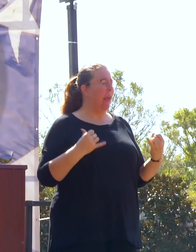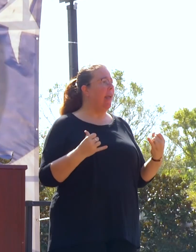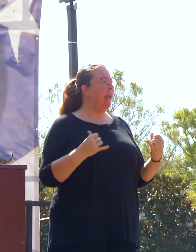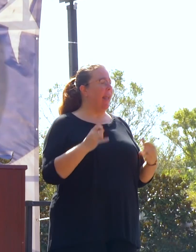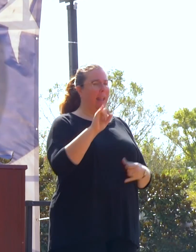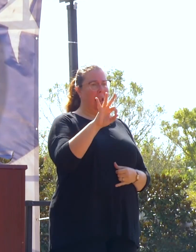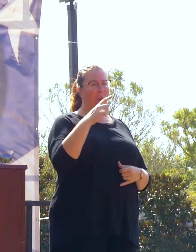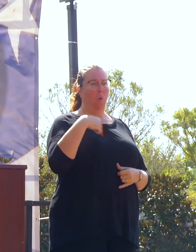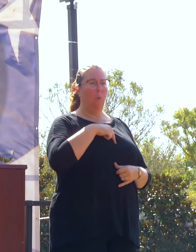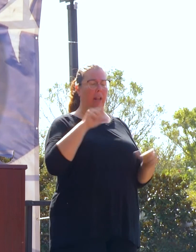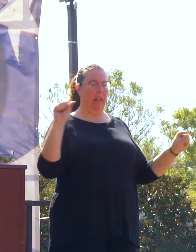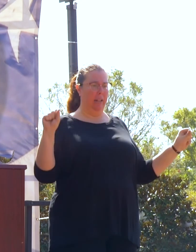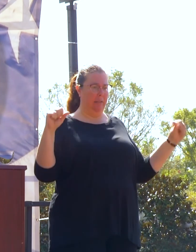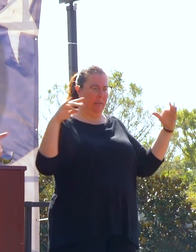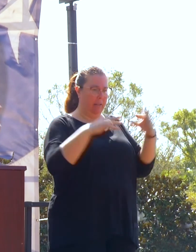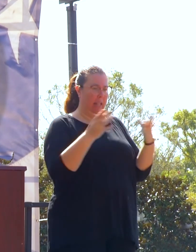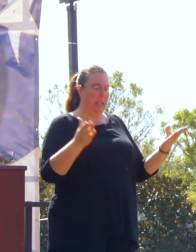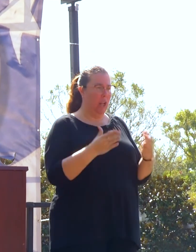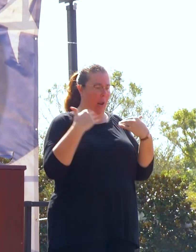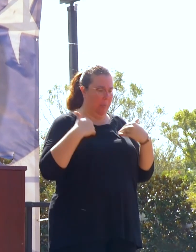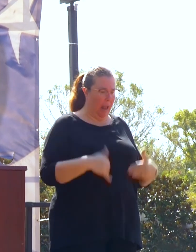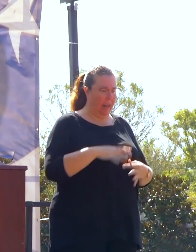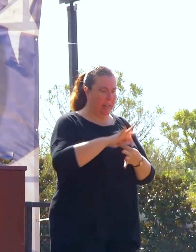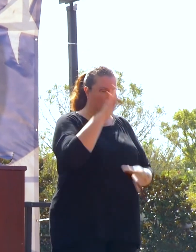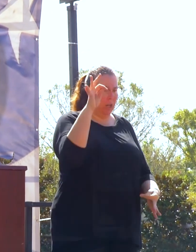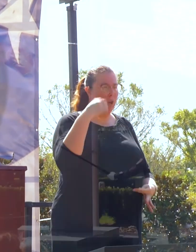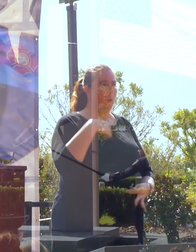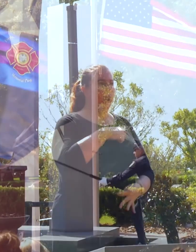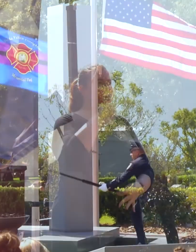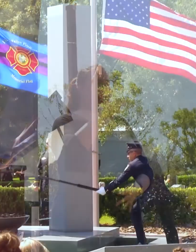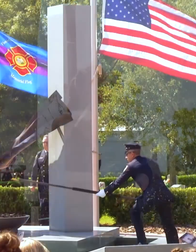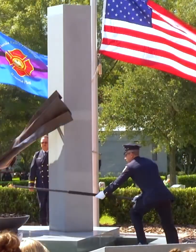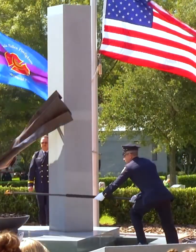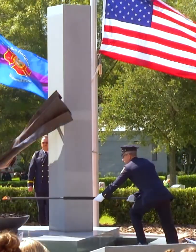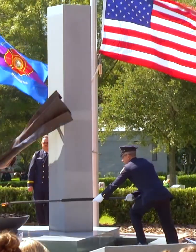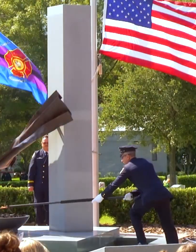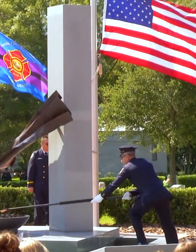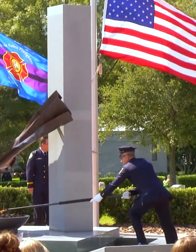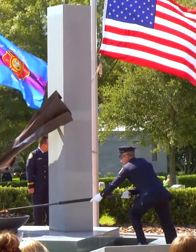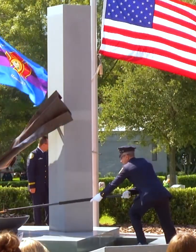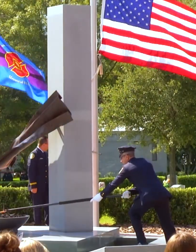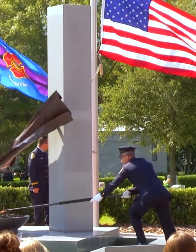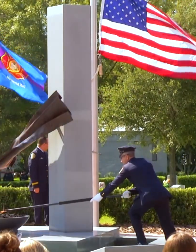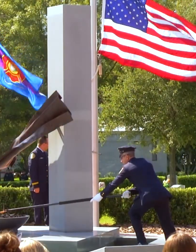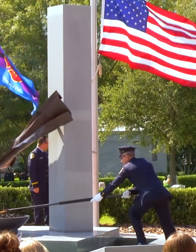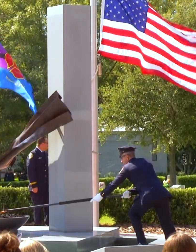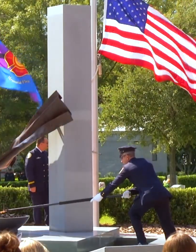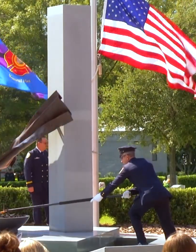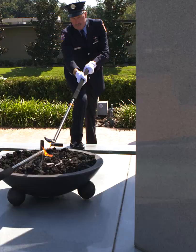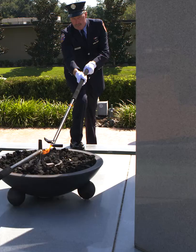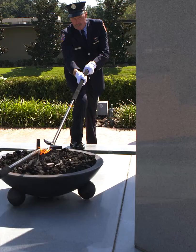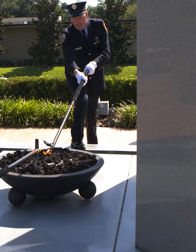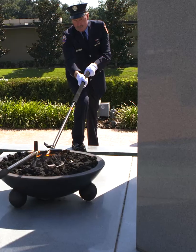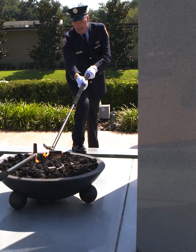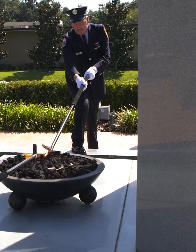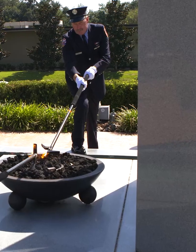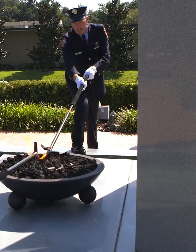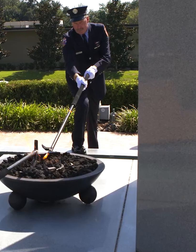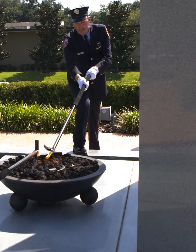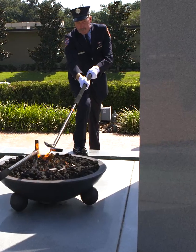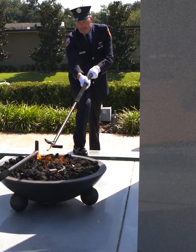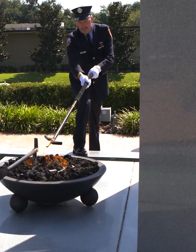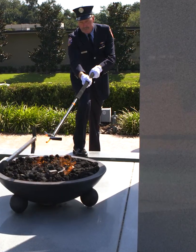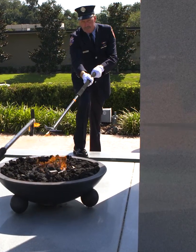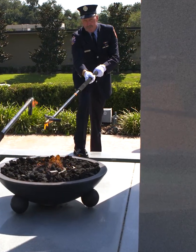we gather here in body and spirit, as long as we do not forget both the loss and the heroism, as long